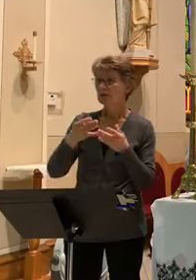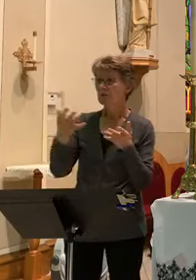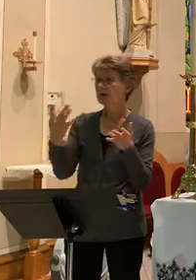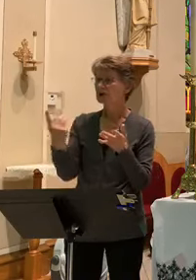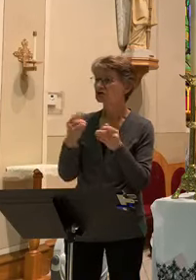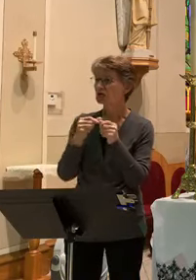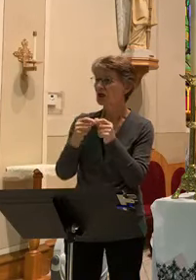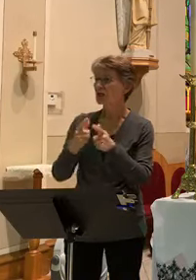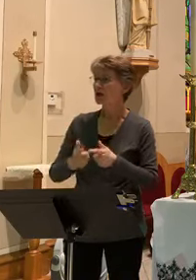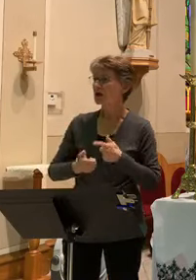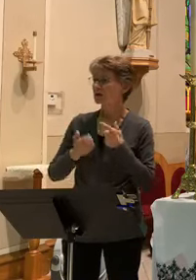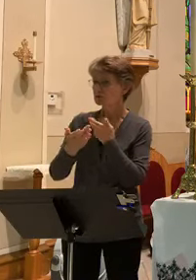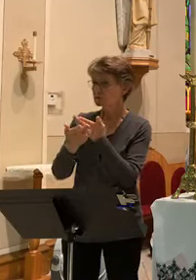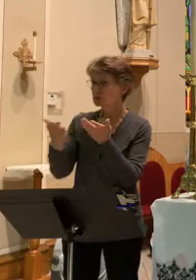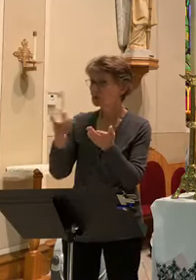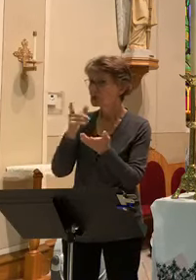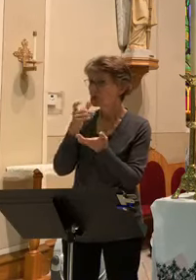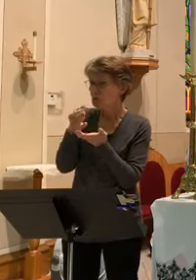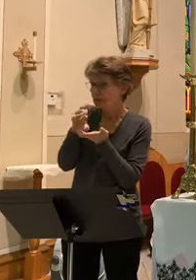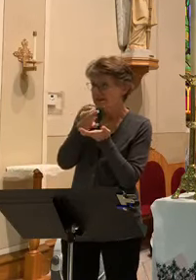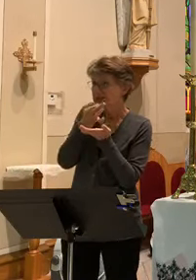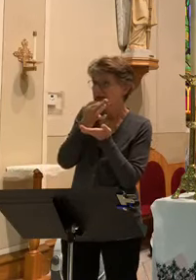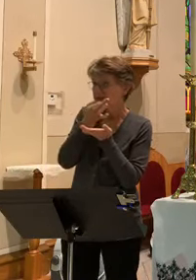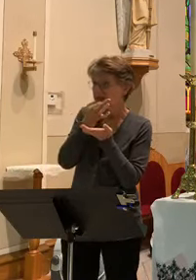us who receive it.